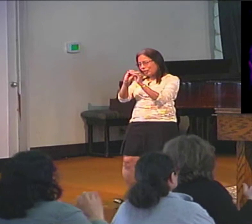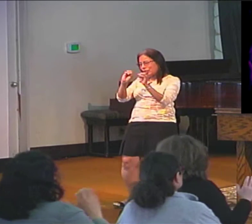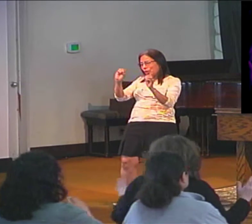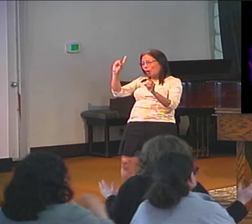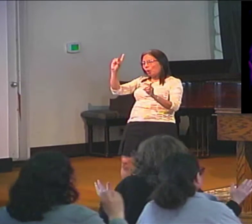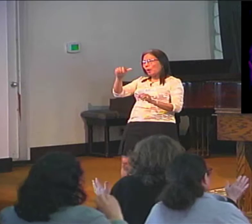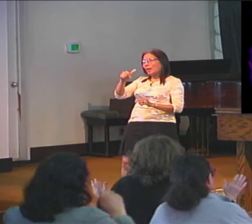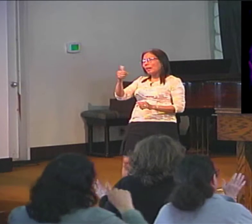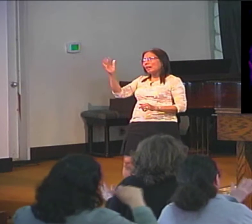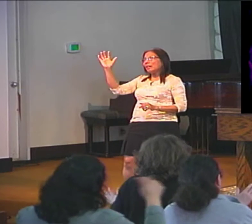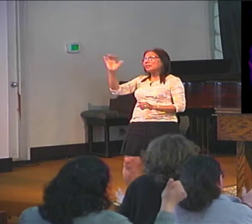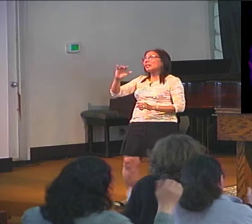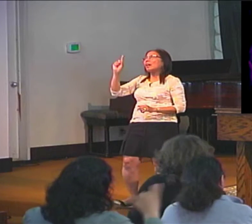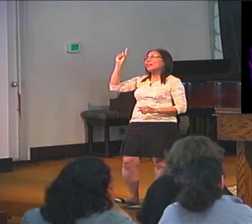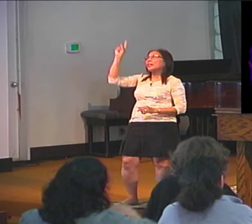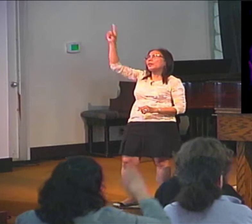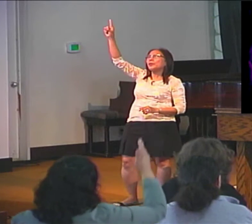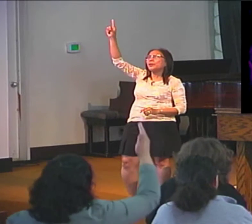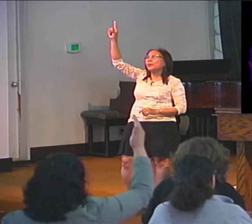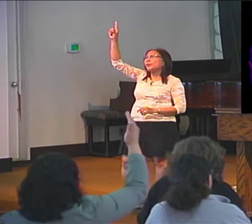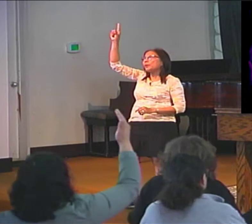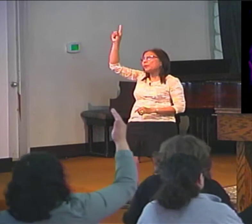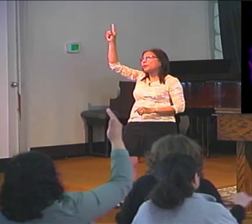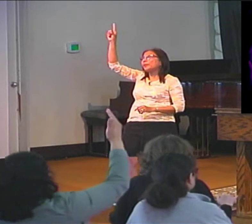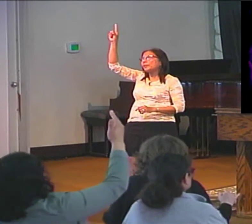no one else like you.